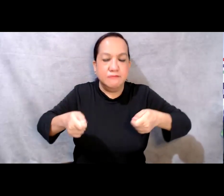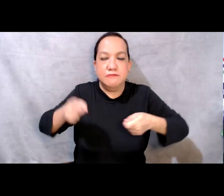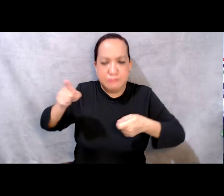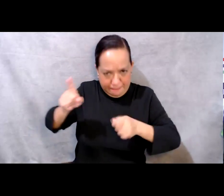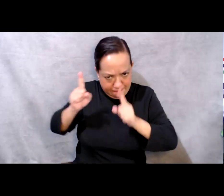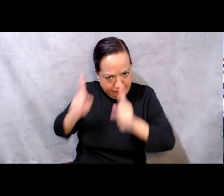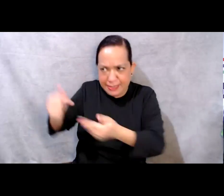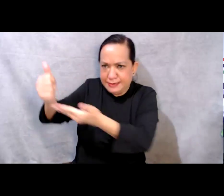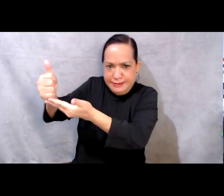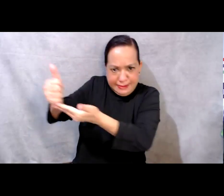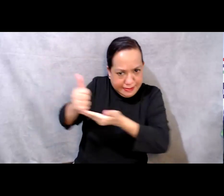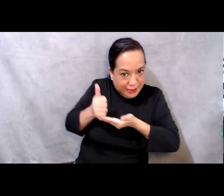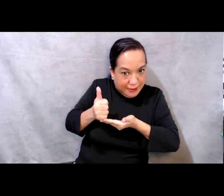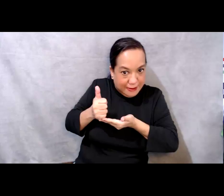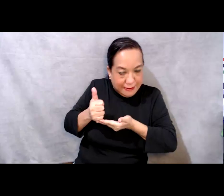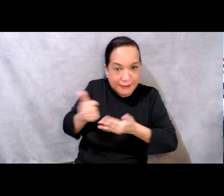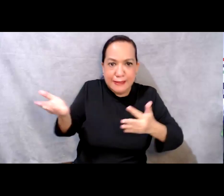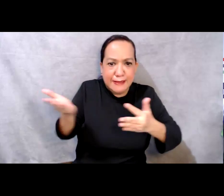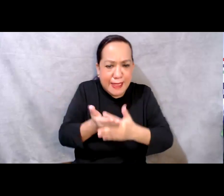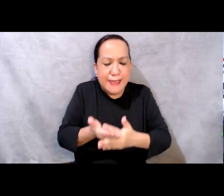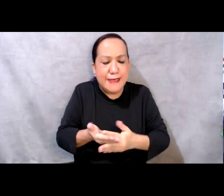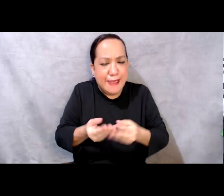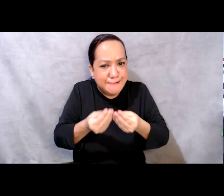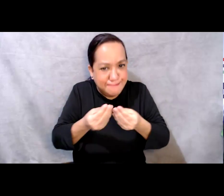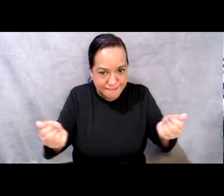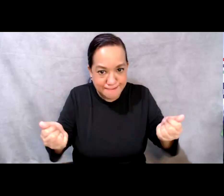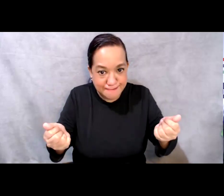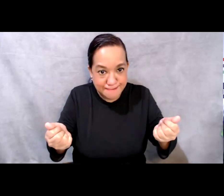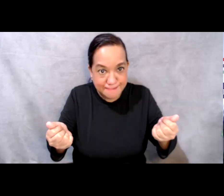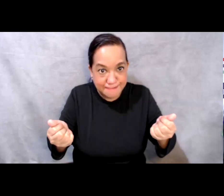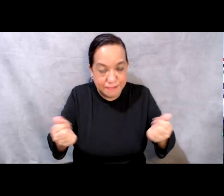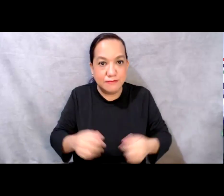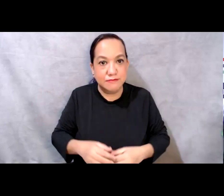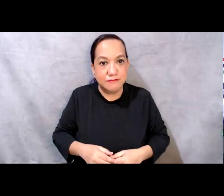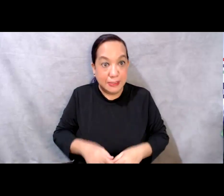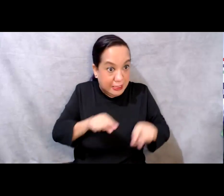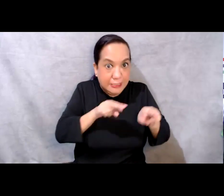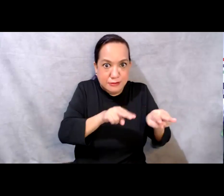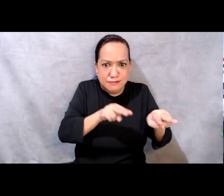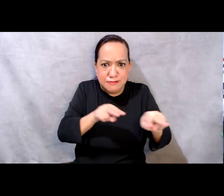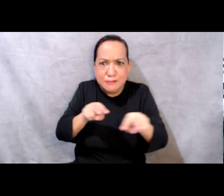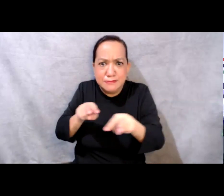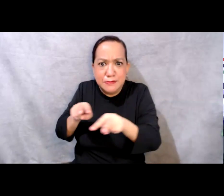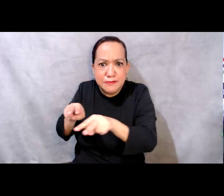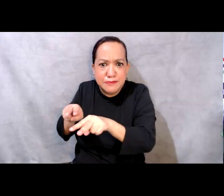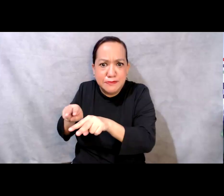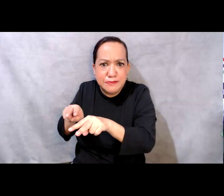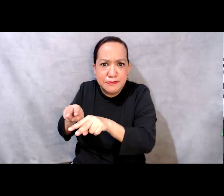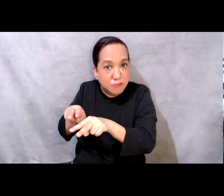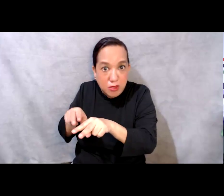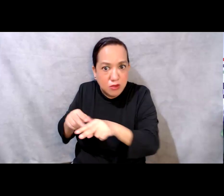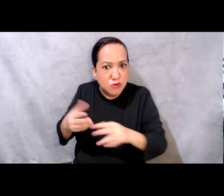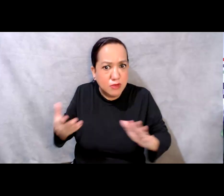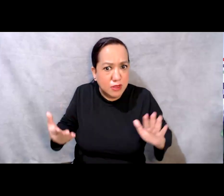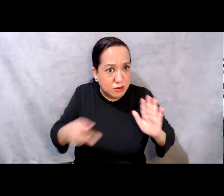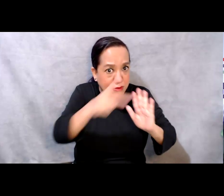extensive monitoring capabilities. Our policy does not limit our monitoring. So we do report to